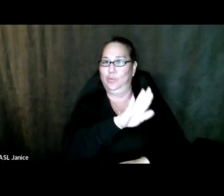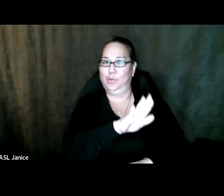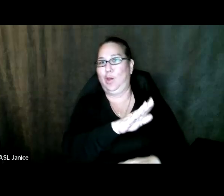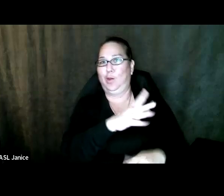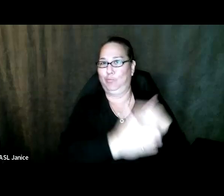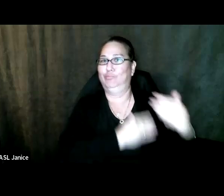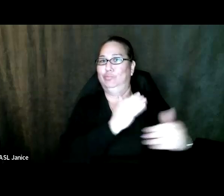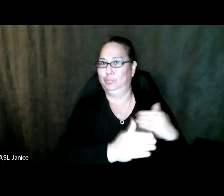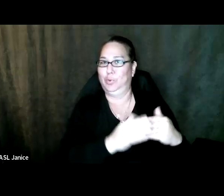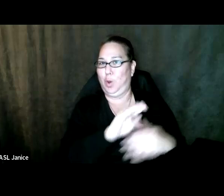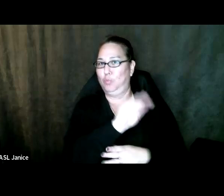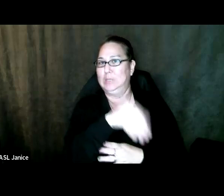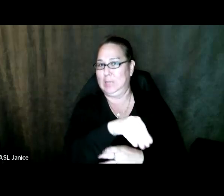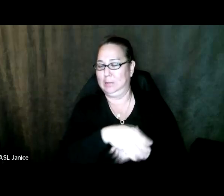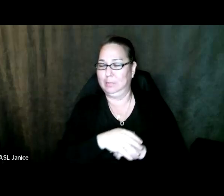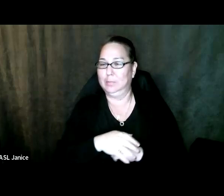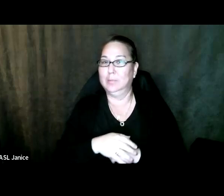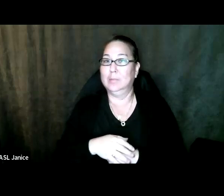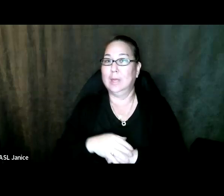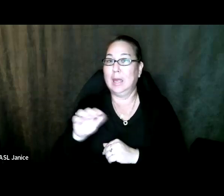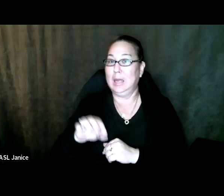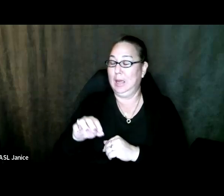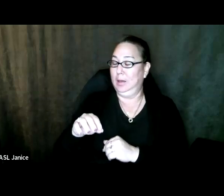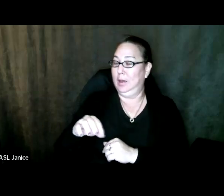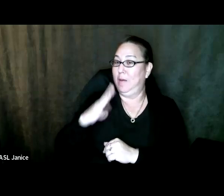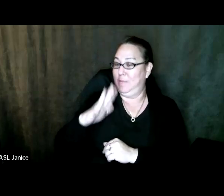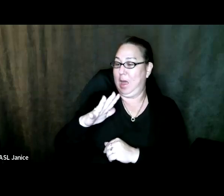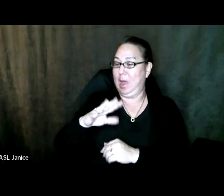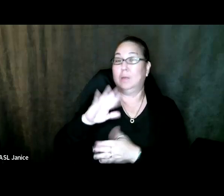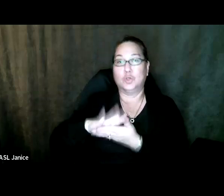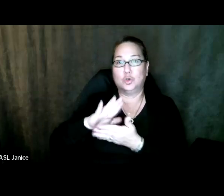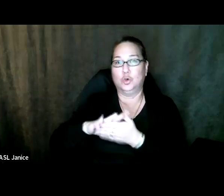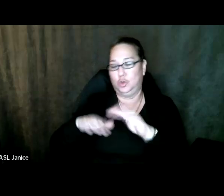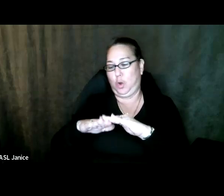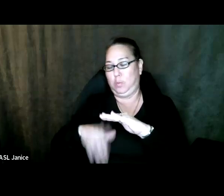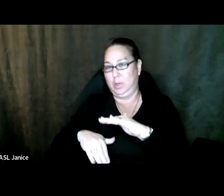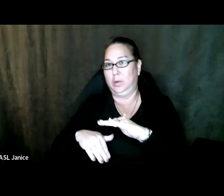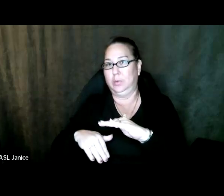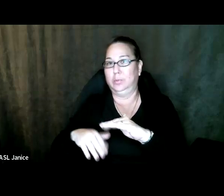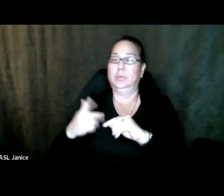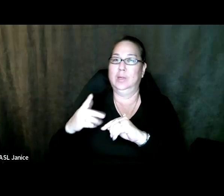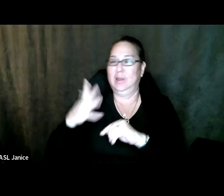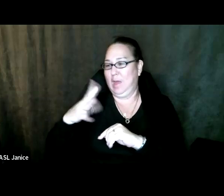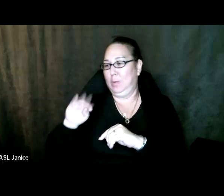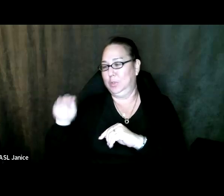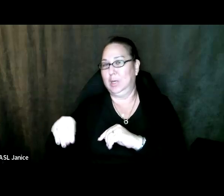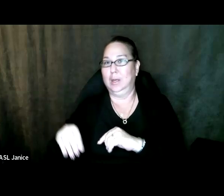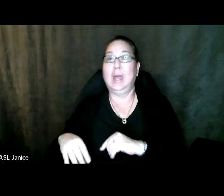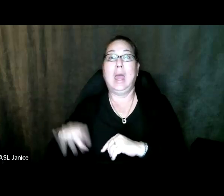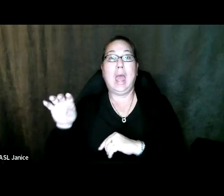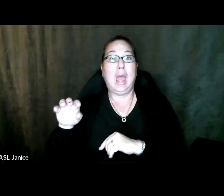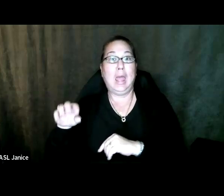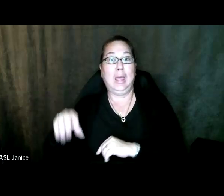5 schools improved above the bottom 10%, and 5 schools remained above the bottom